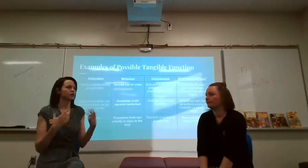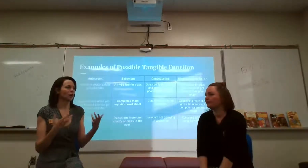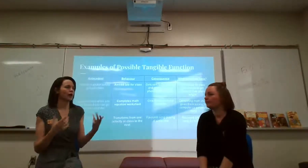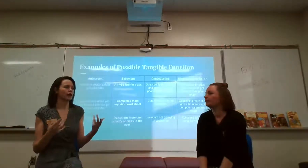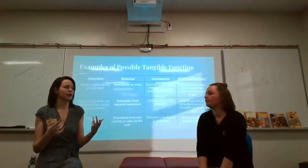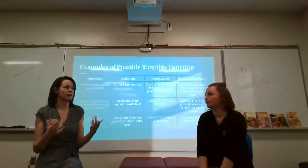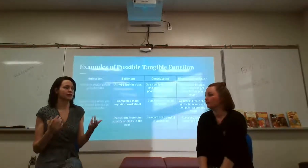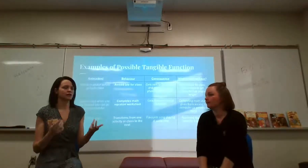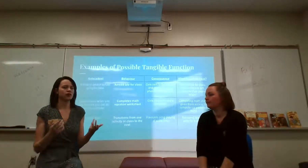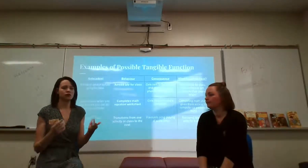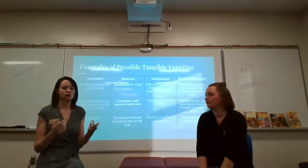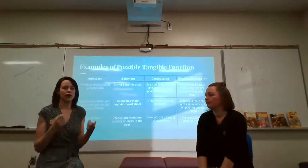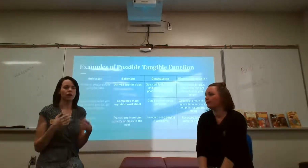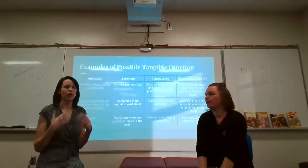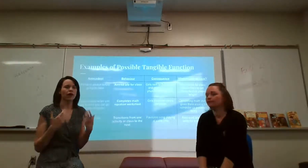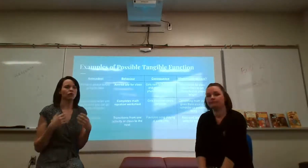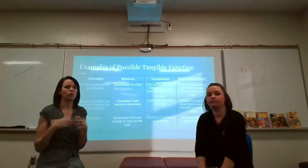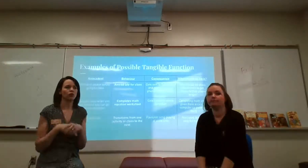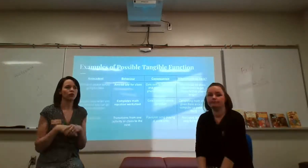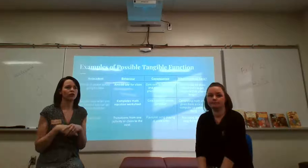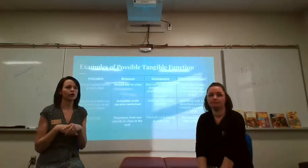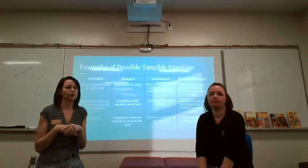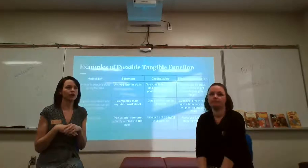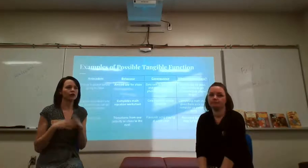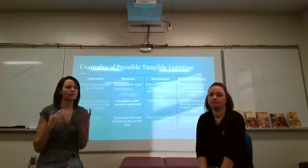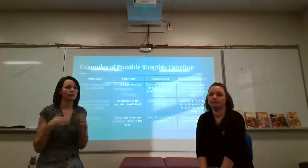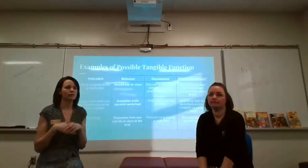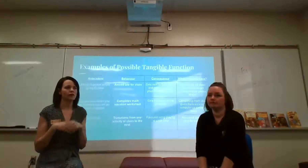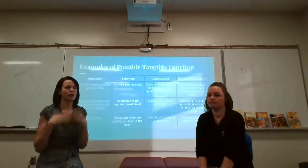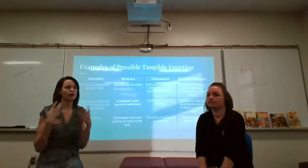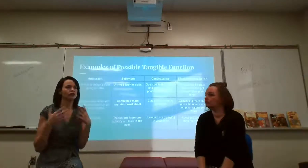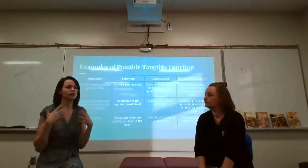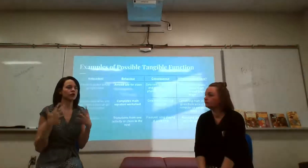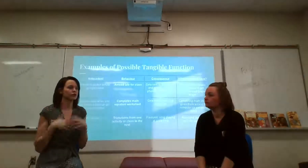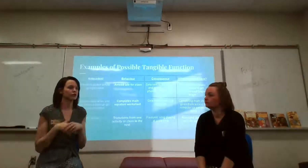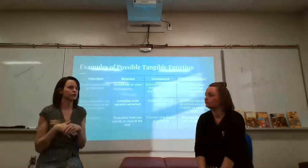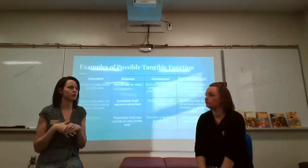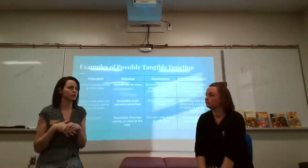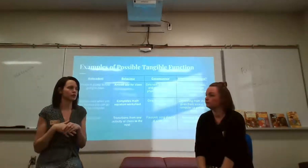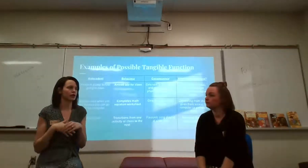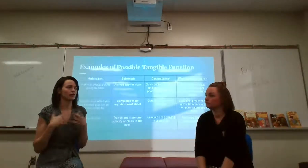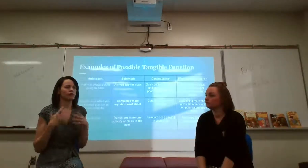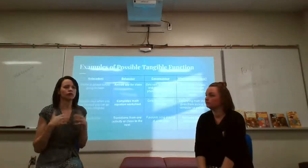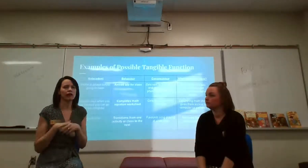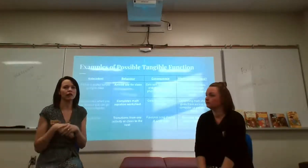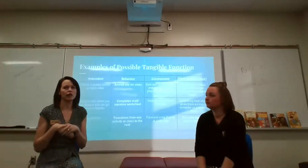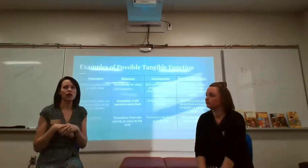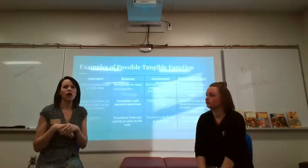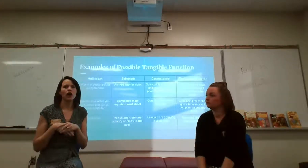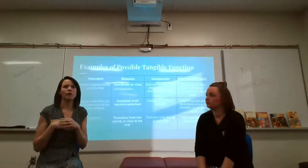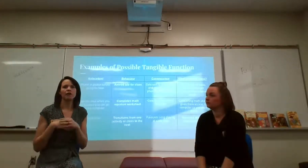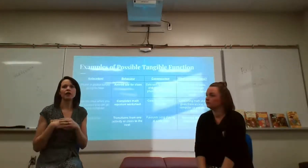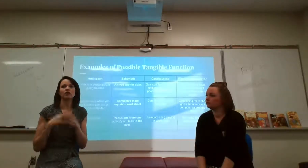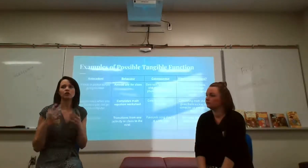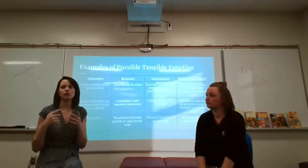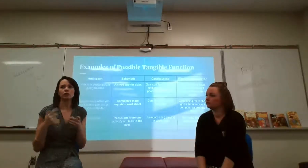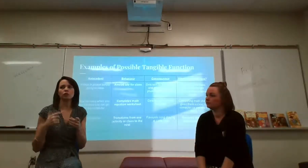why manding is first, right? Why, when you meet a little baby and they're starting to evoke language, they usually